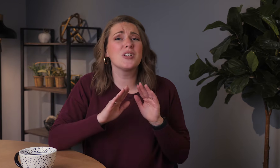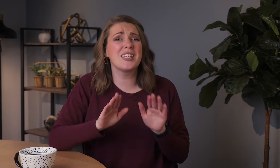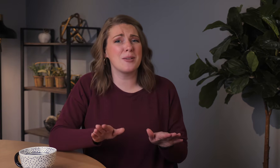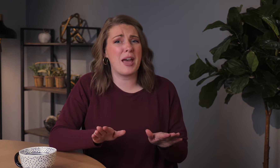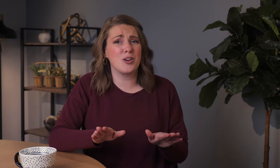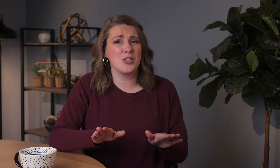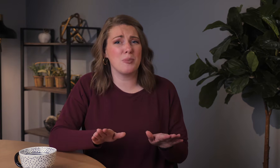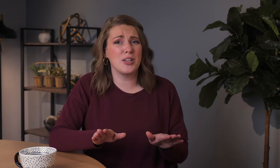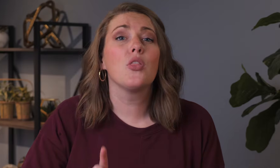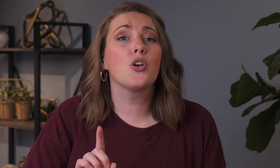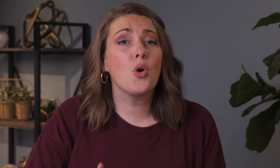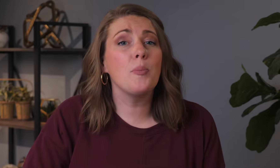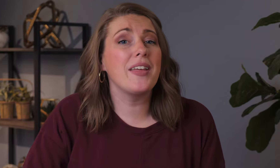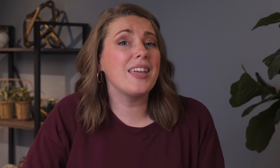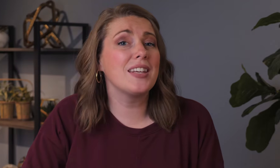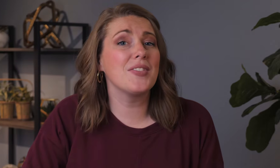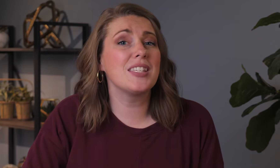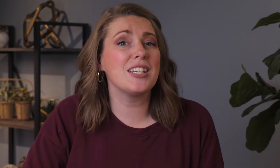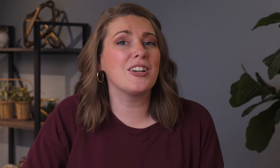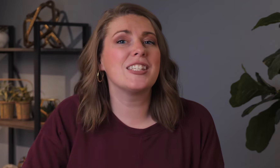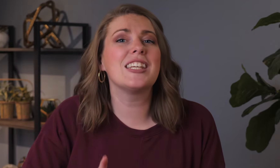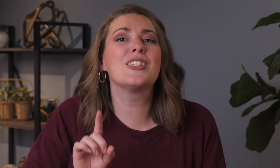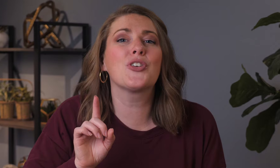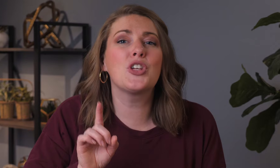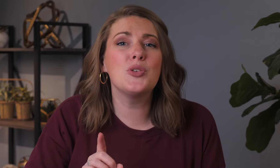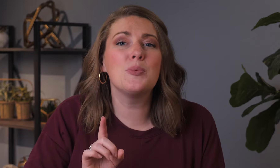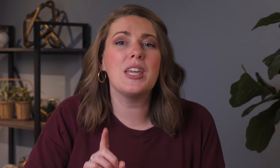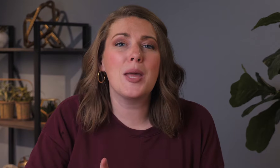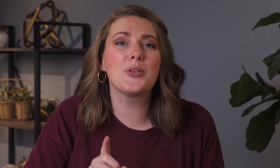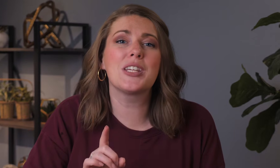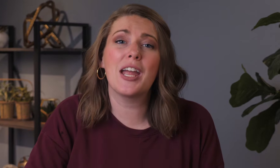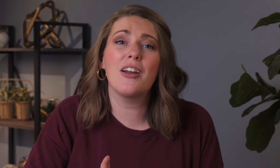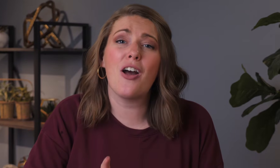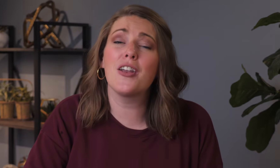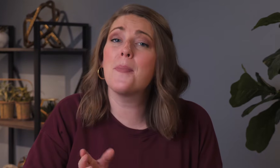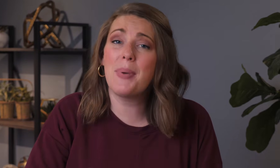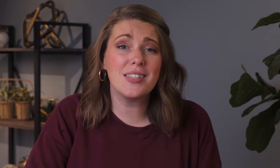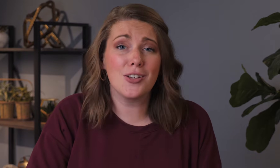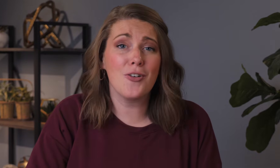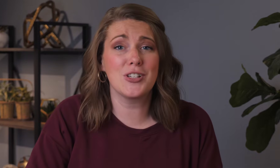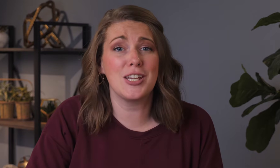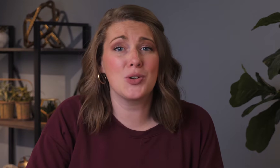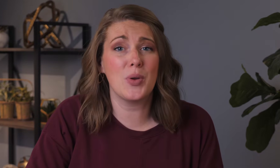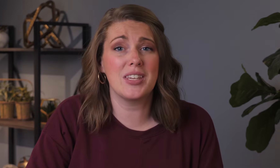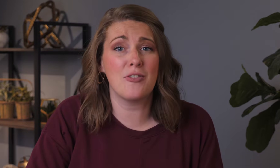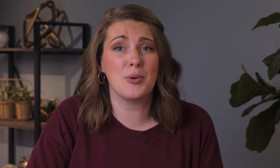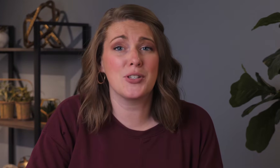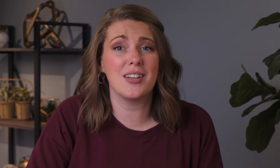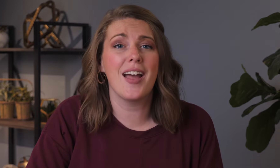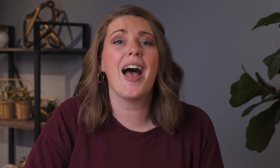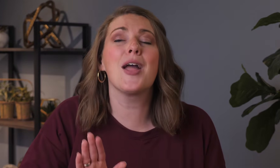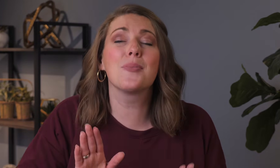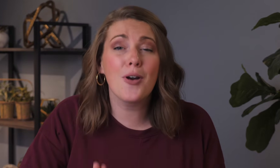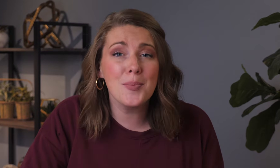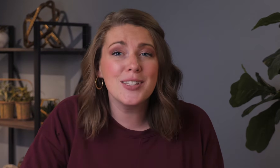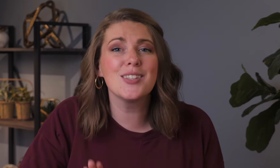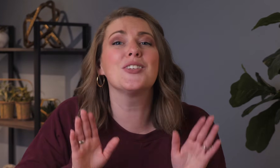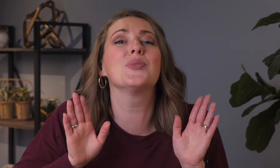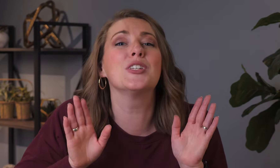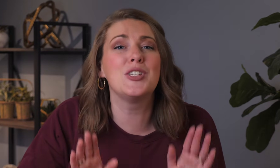doesn't matter so much. The goal by the end of this series is for you to be able to carry on a basic conversation with a deaf person. I promise you can do